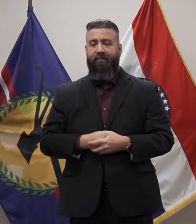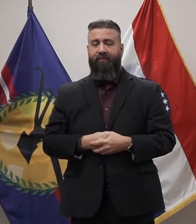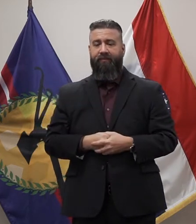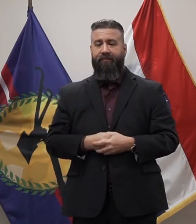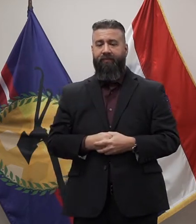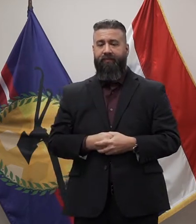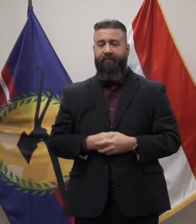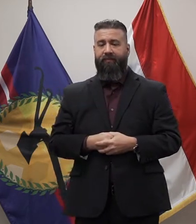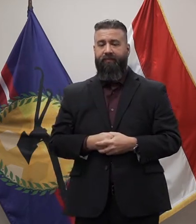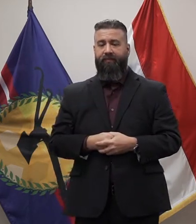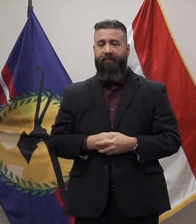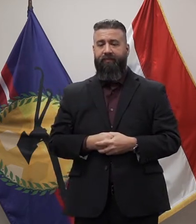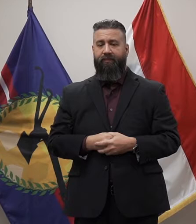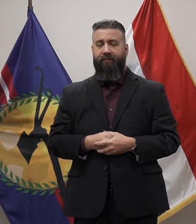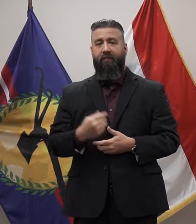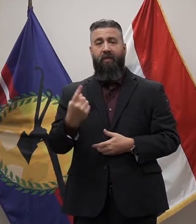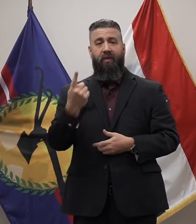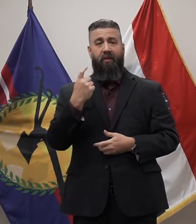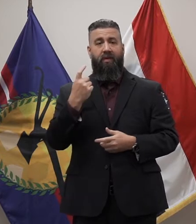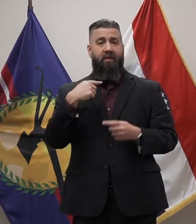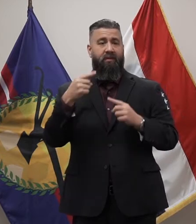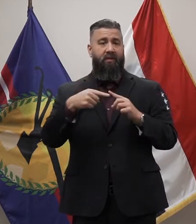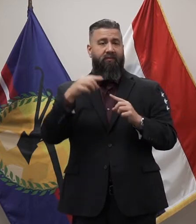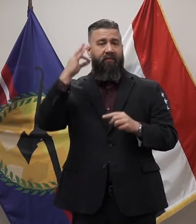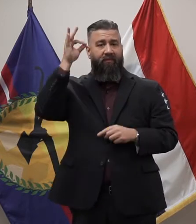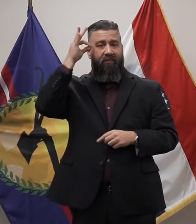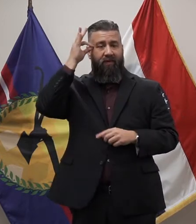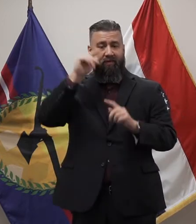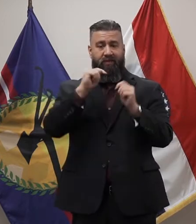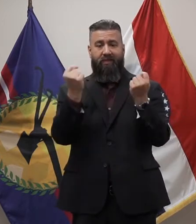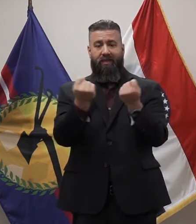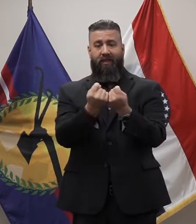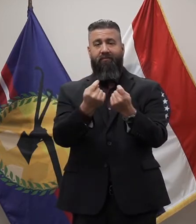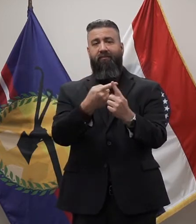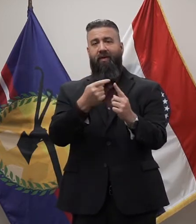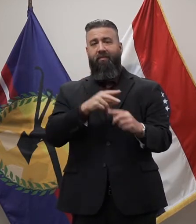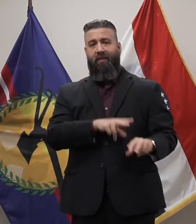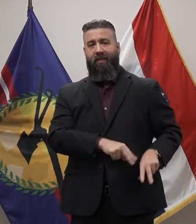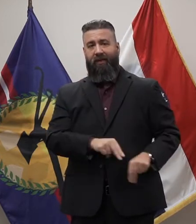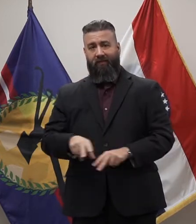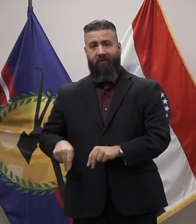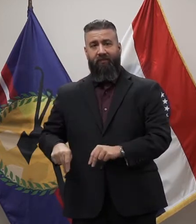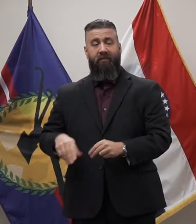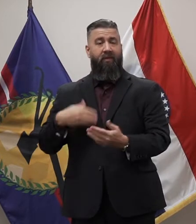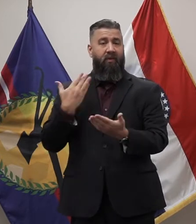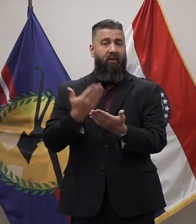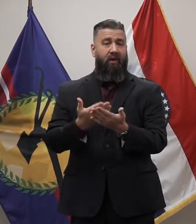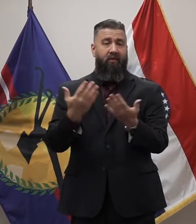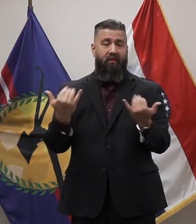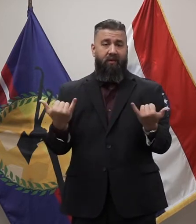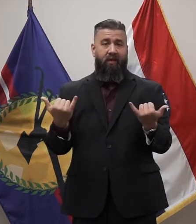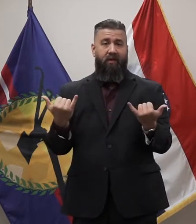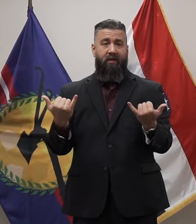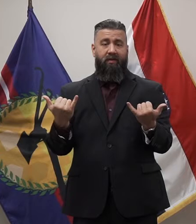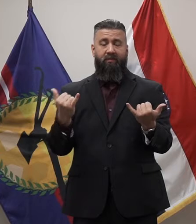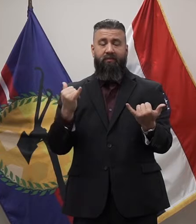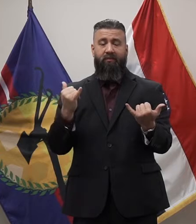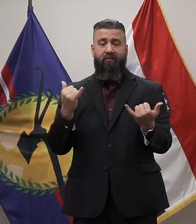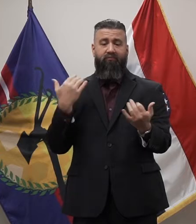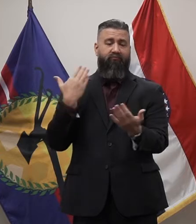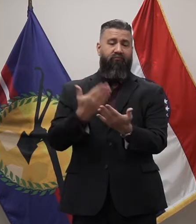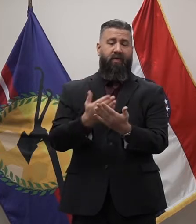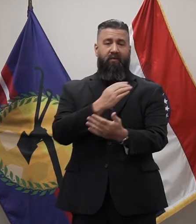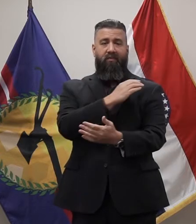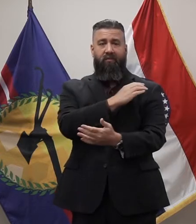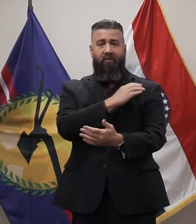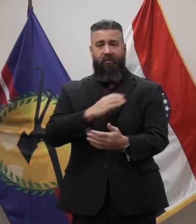is about the federal team from the Navy that's arriving today to Christian